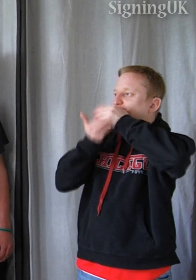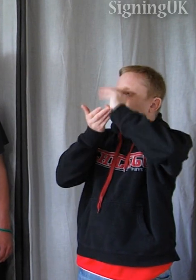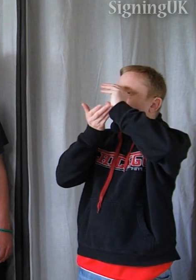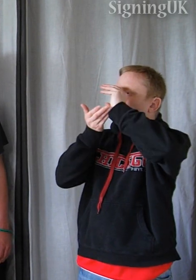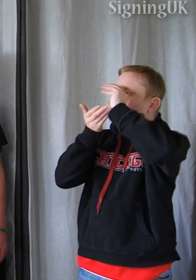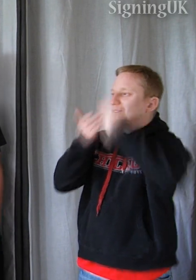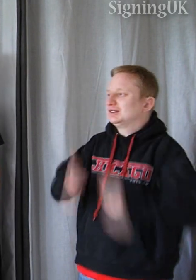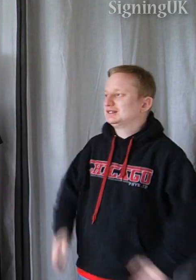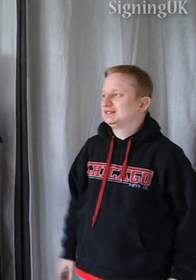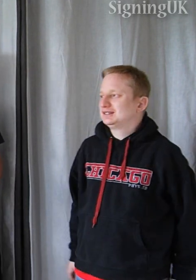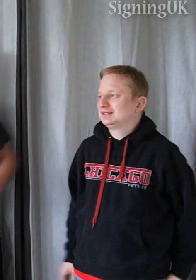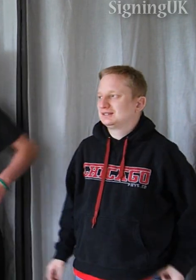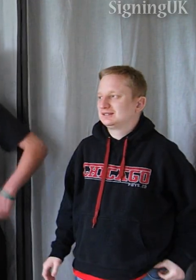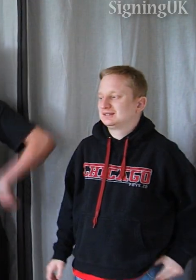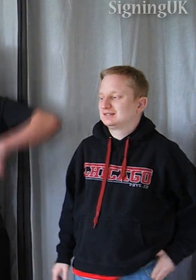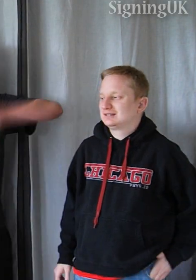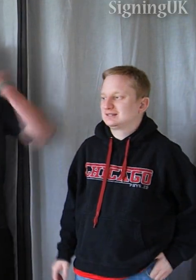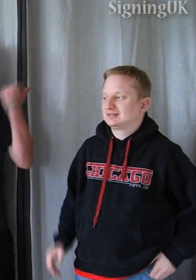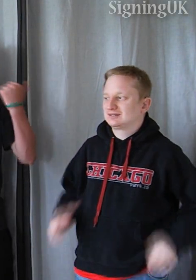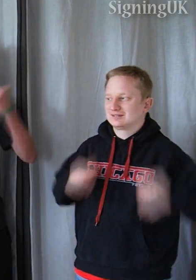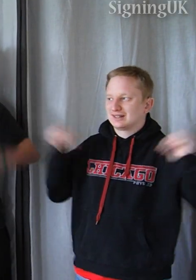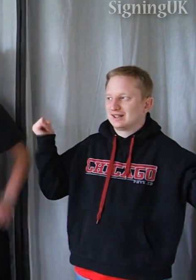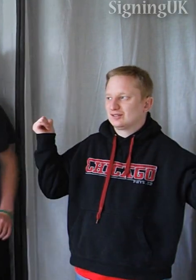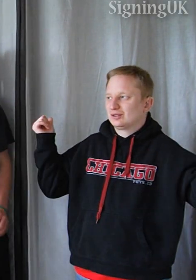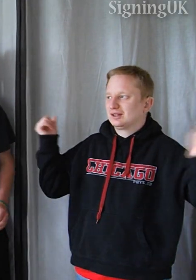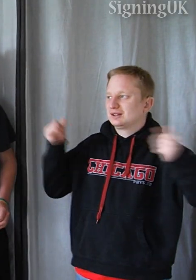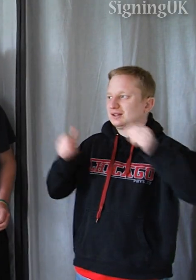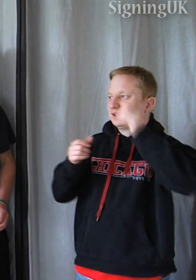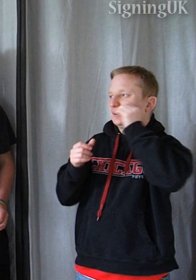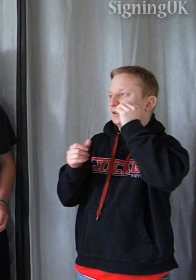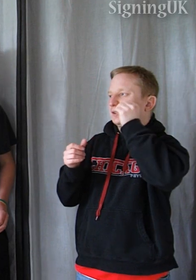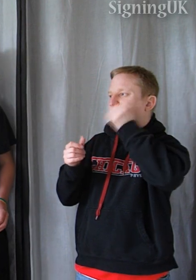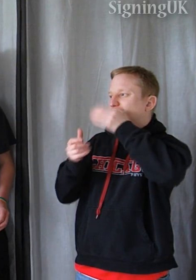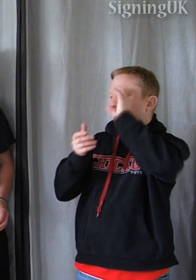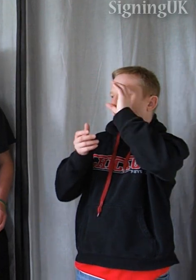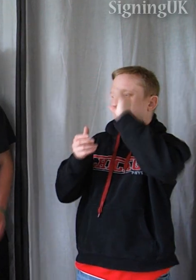diet. So it's healthy. Healthy diet. Diet.